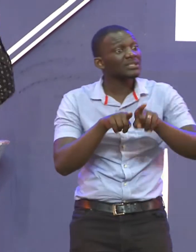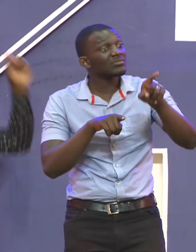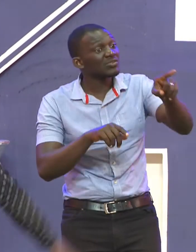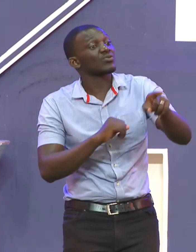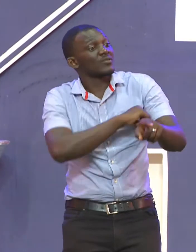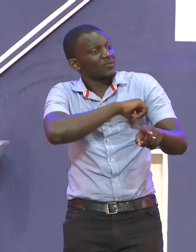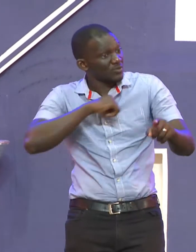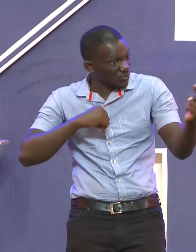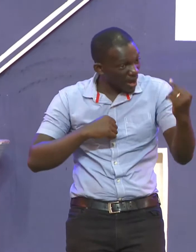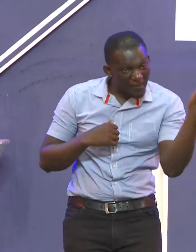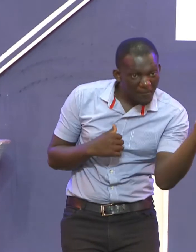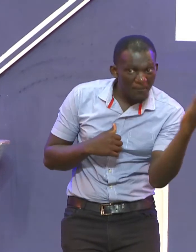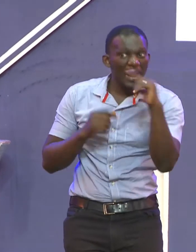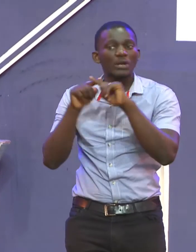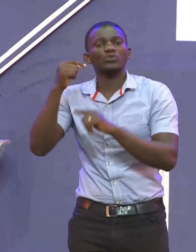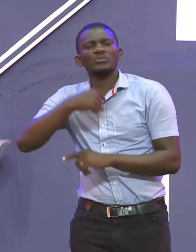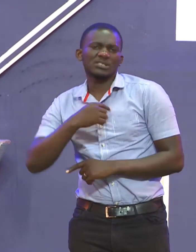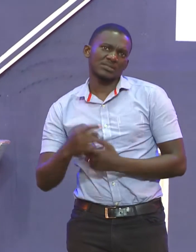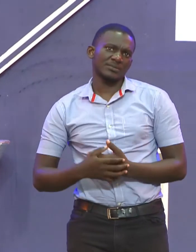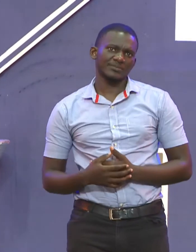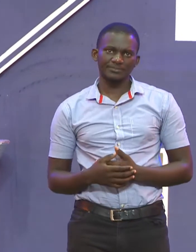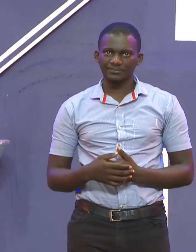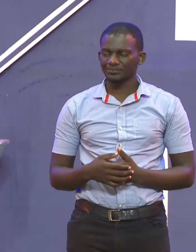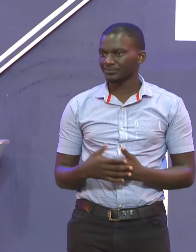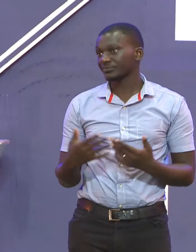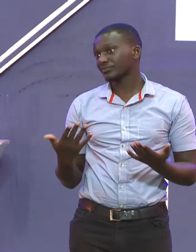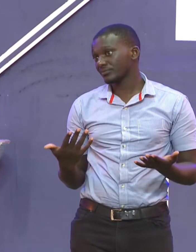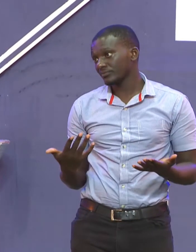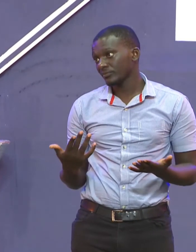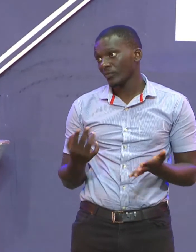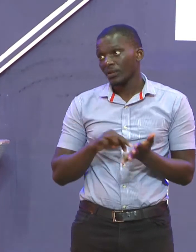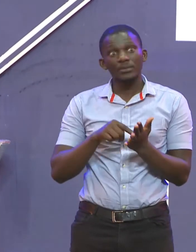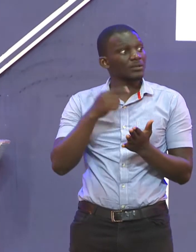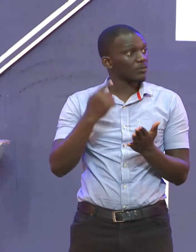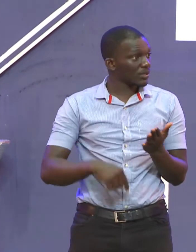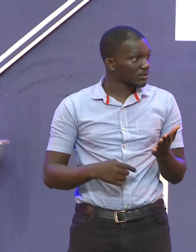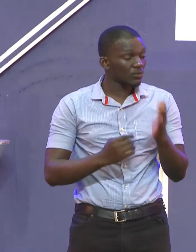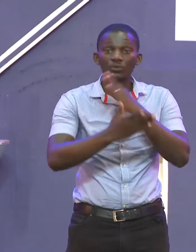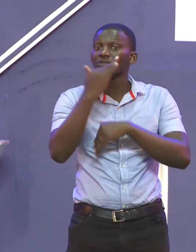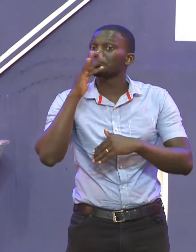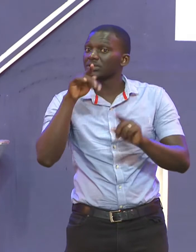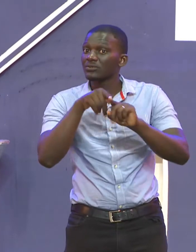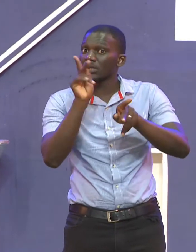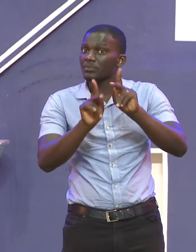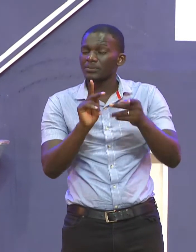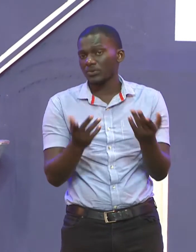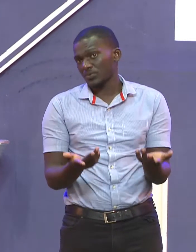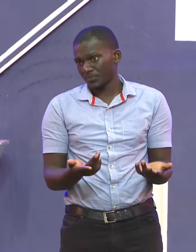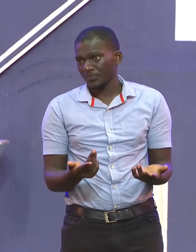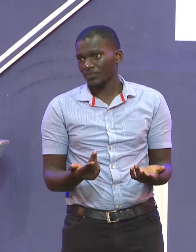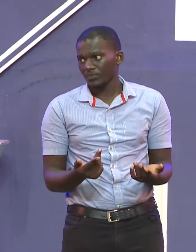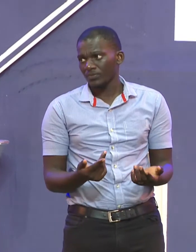okuchuka okudajeni but you refused to return unto me kitegeza Katonda yali ayogera n'abantu be it means that in that way the Lord was